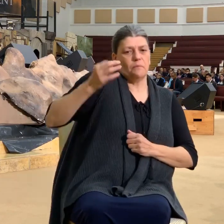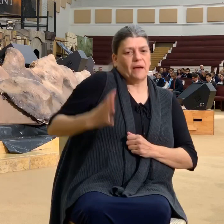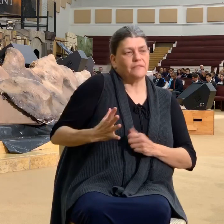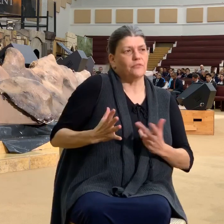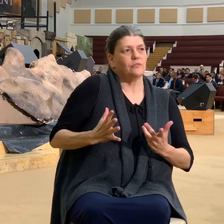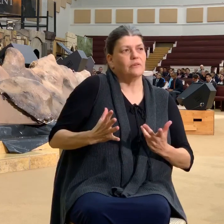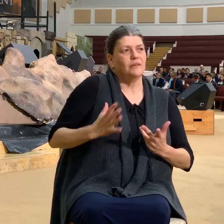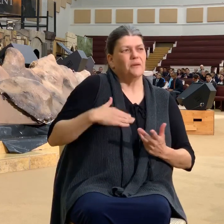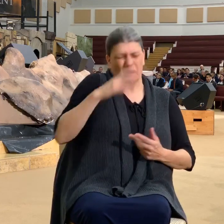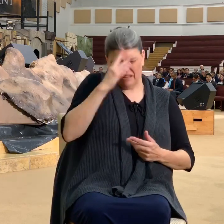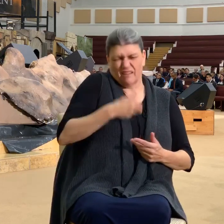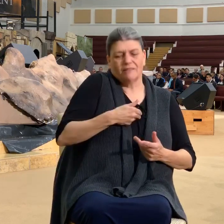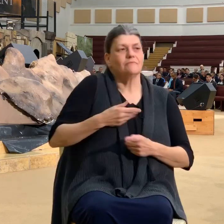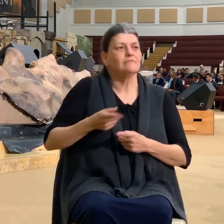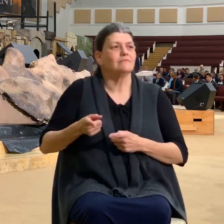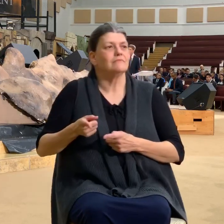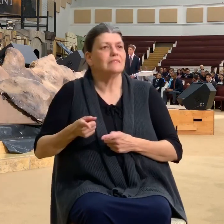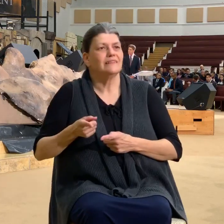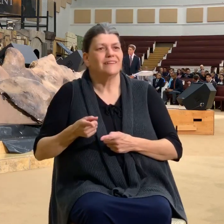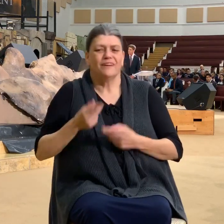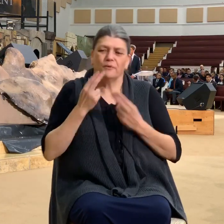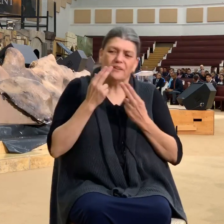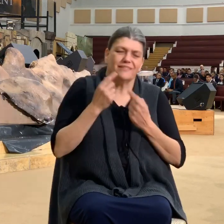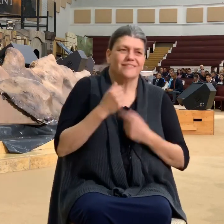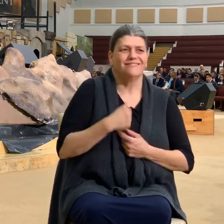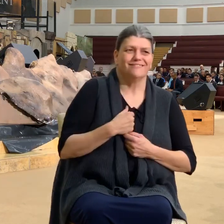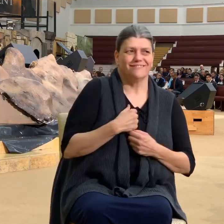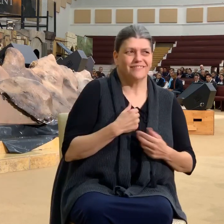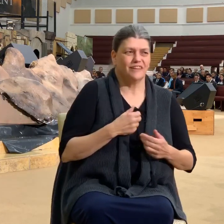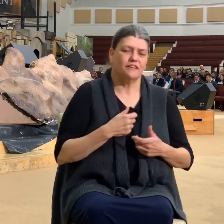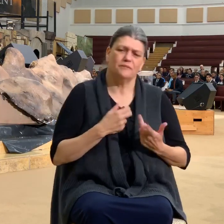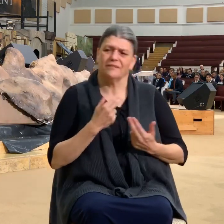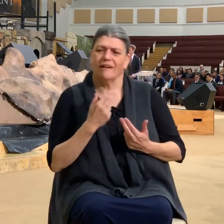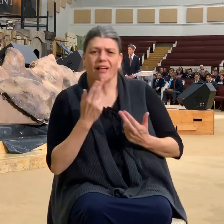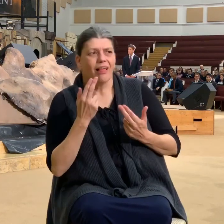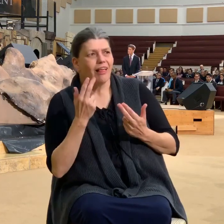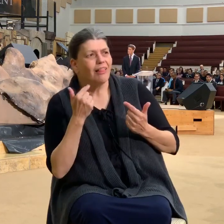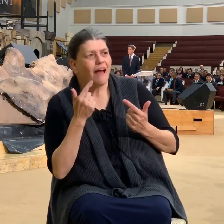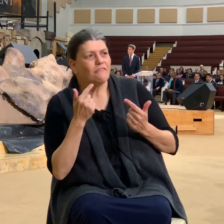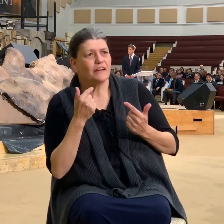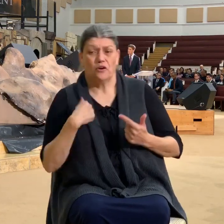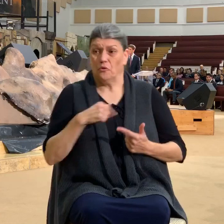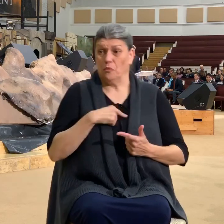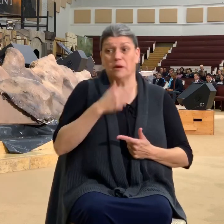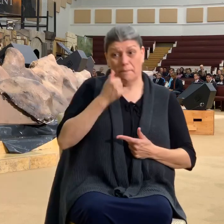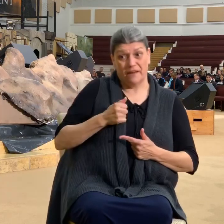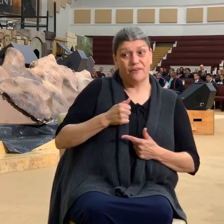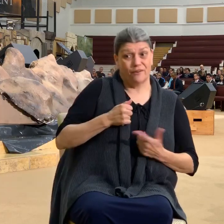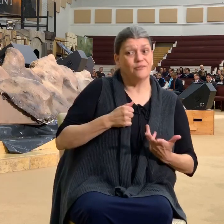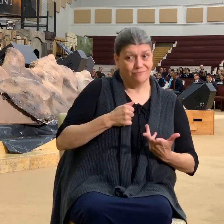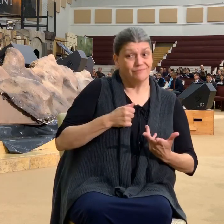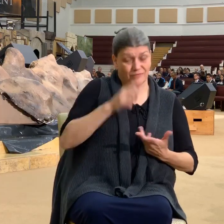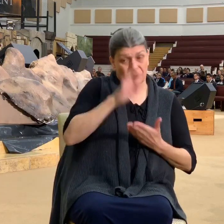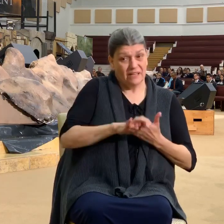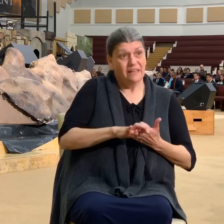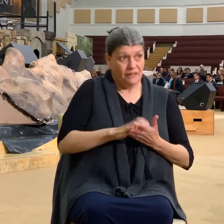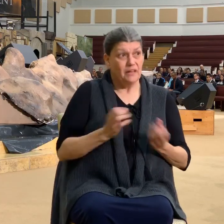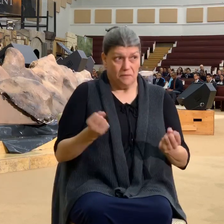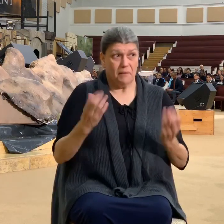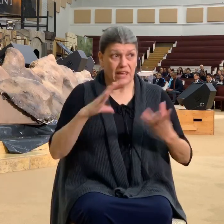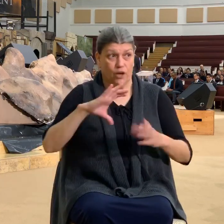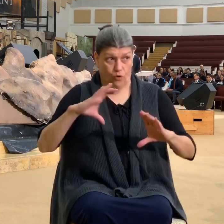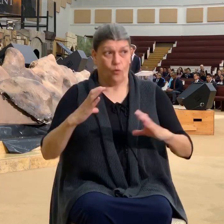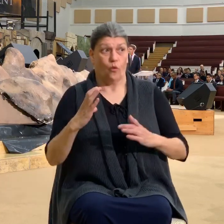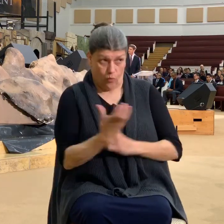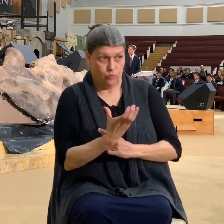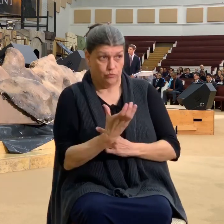and he humorously said, he said, Dad, we better believe in multicultural ministry or we wouldn't be here. And